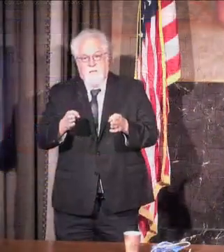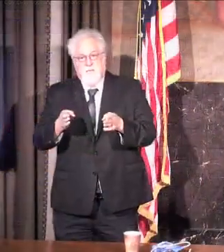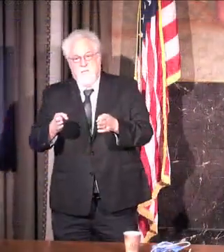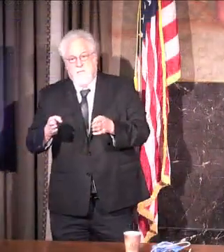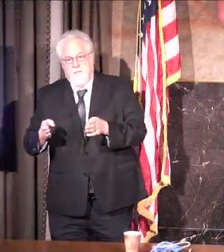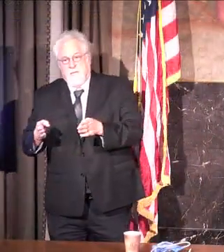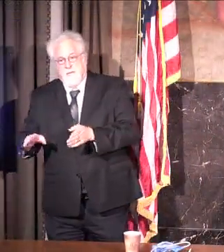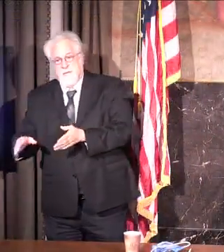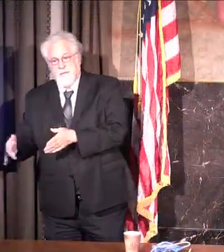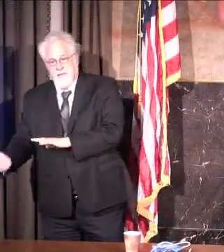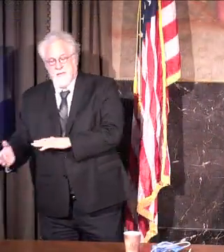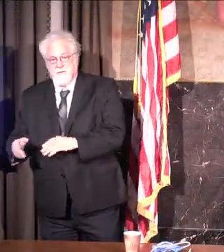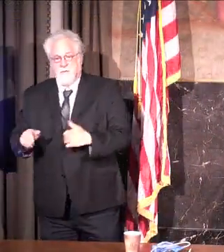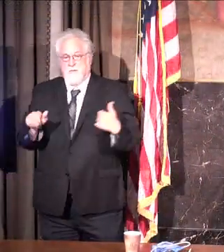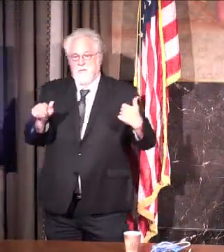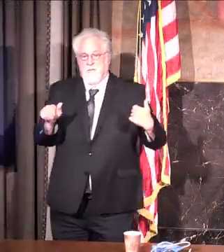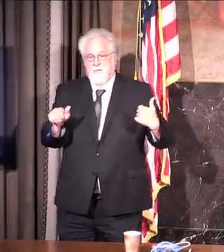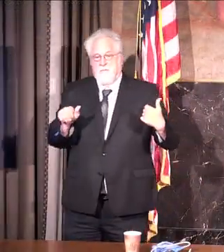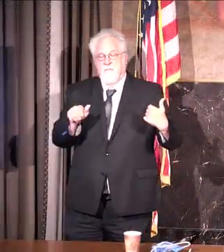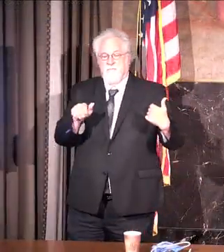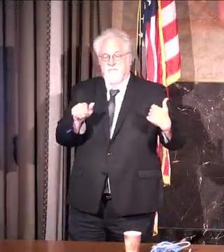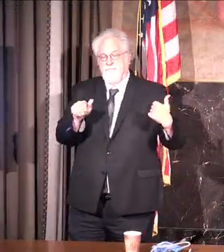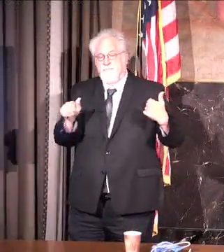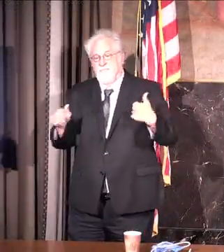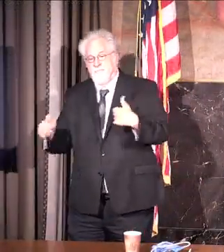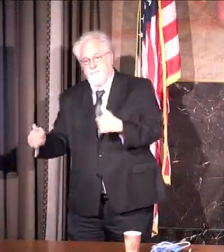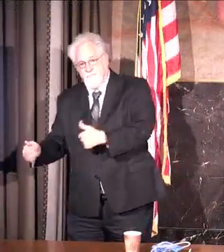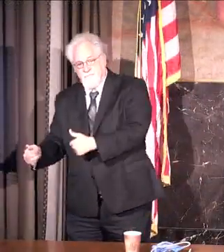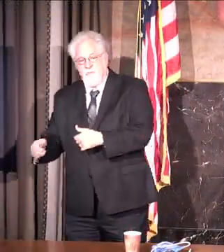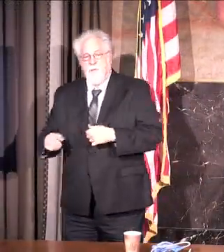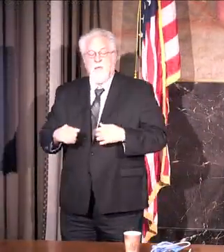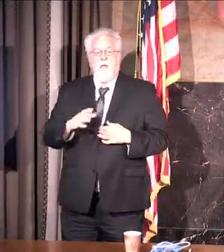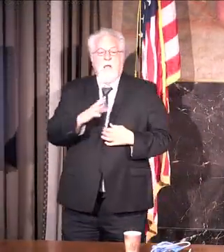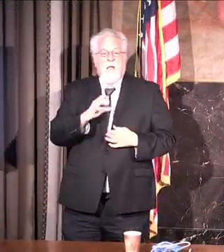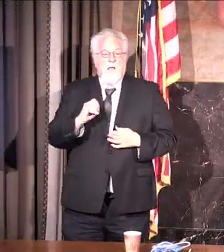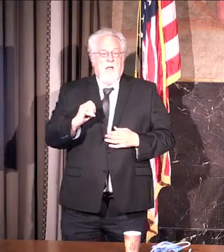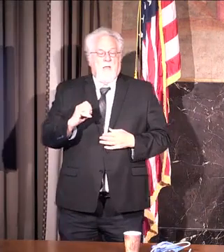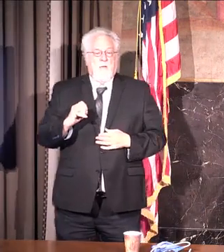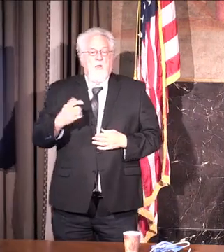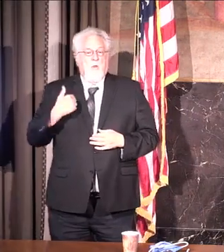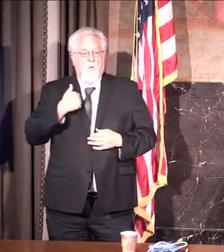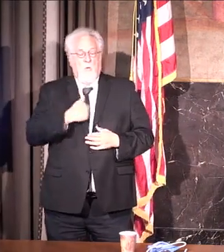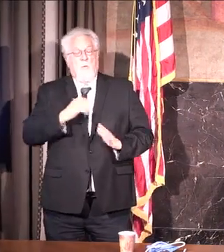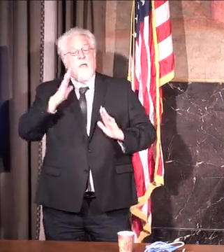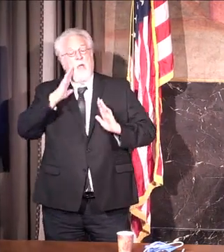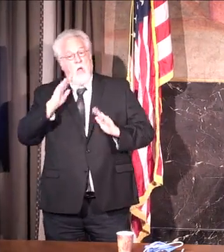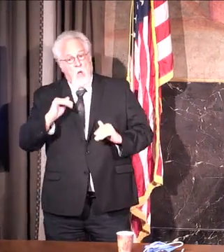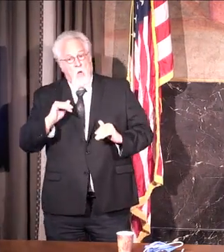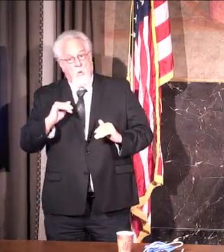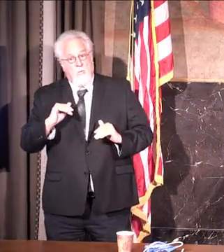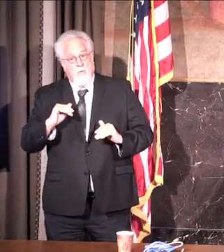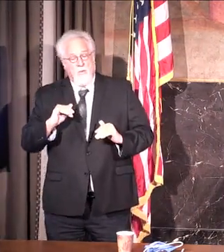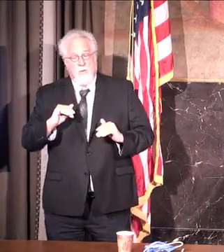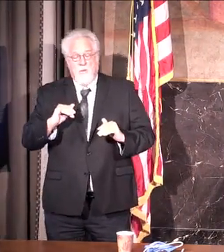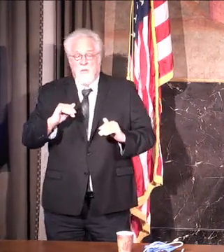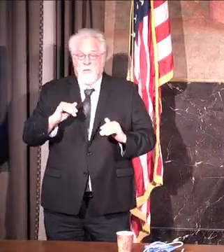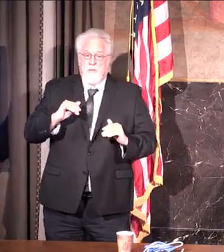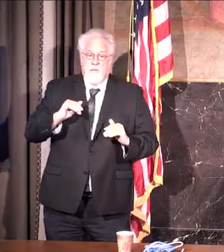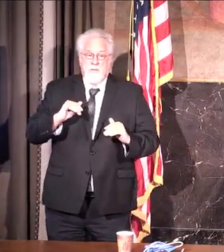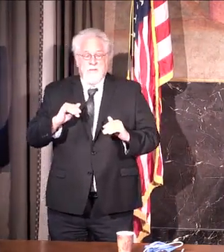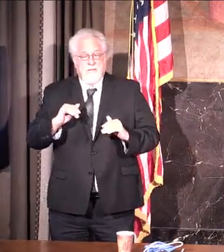deaths are a lagging indicator. And so, we hope that we're seeing the beginnings of